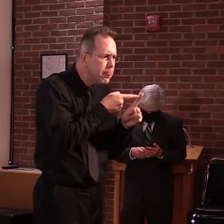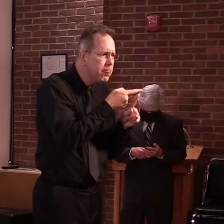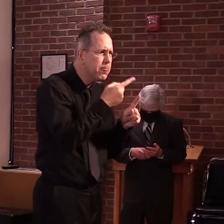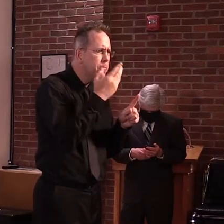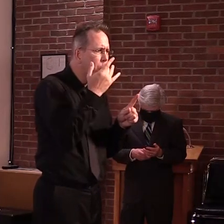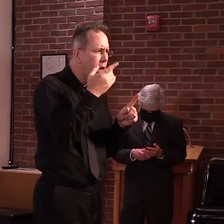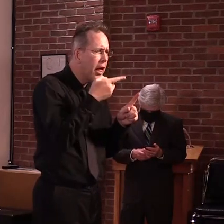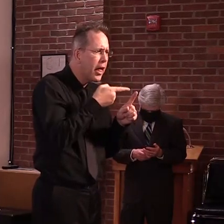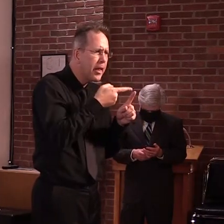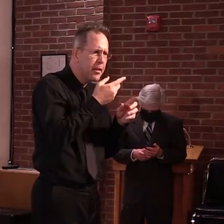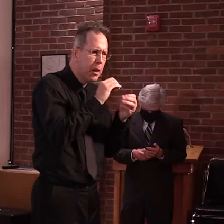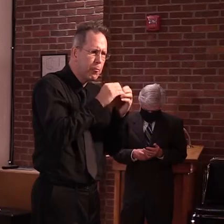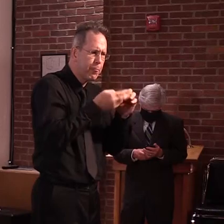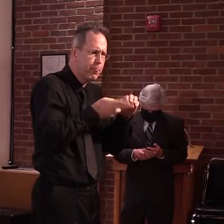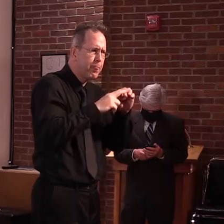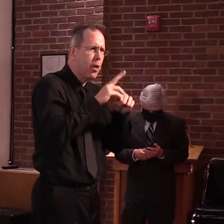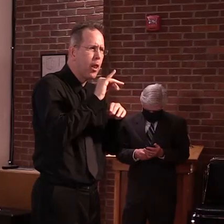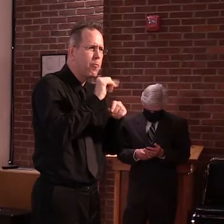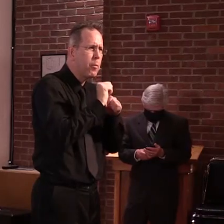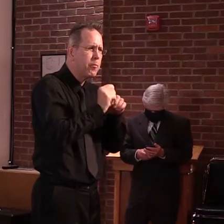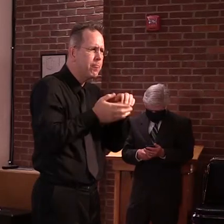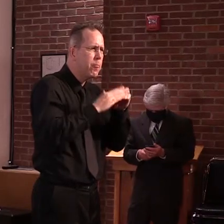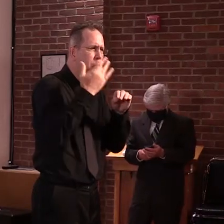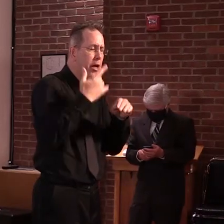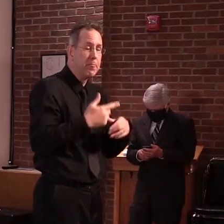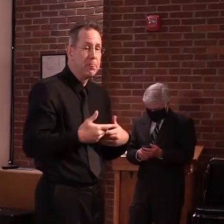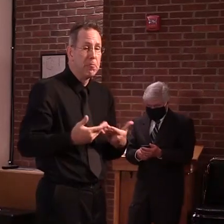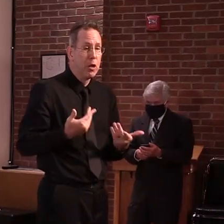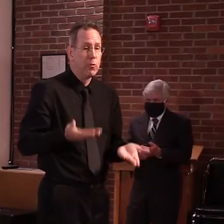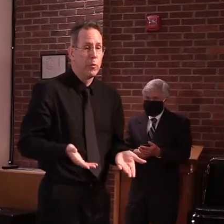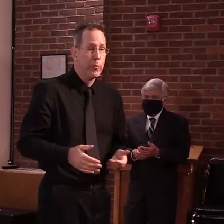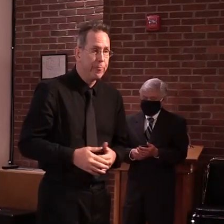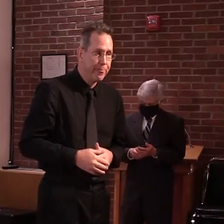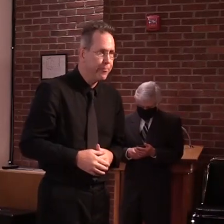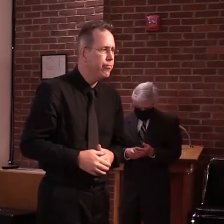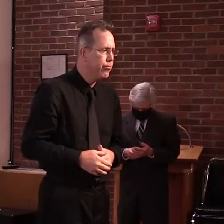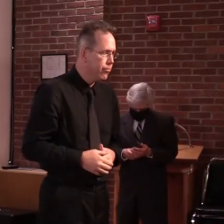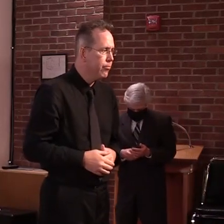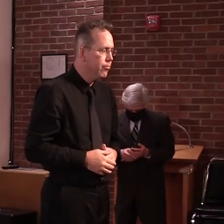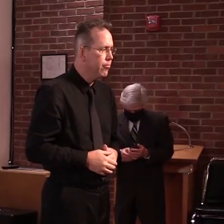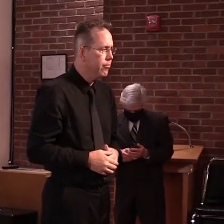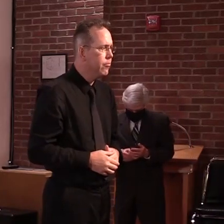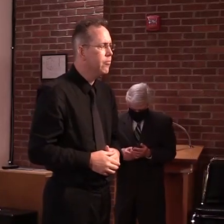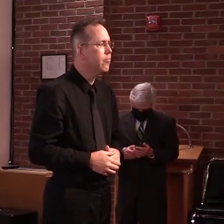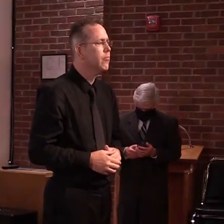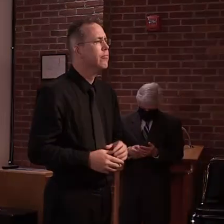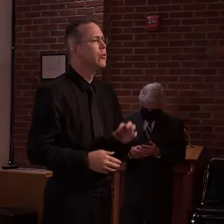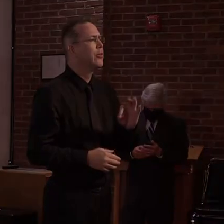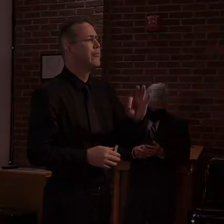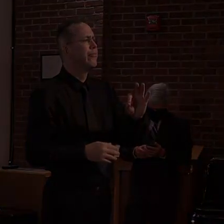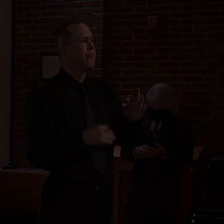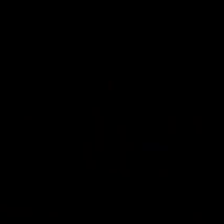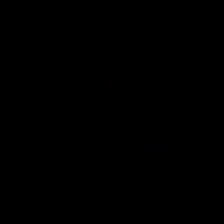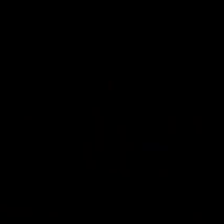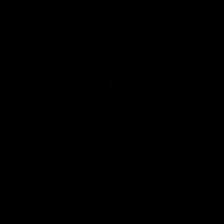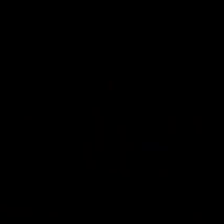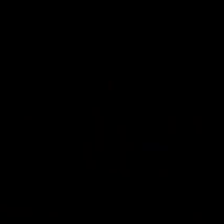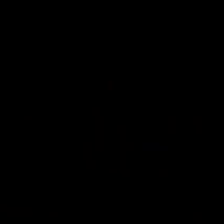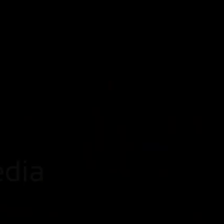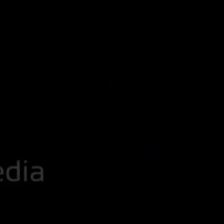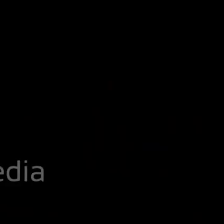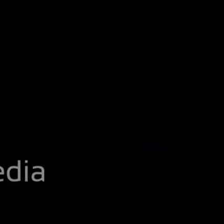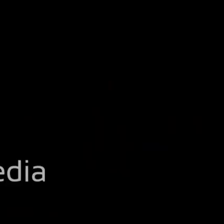very much. Sure, thank you. With that, we'll see you all on Monday. Thank you very much for tuning in.